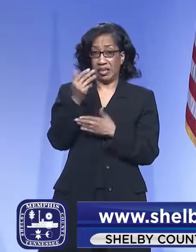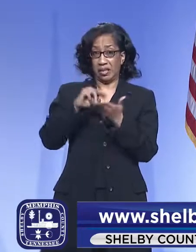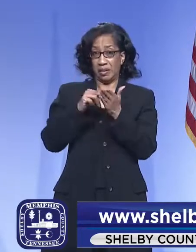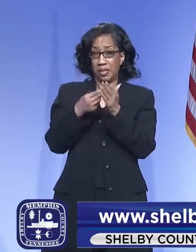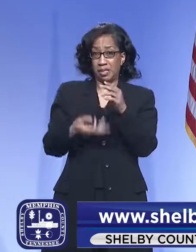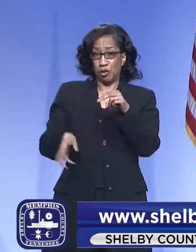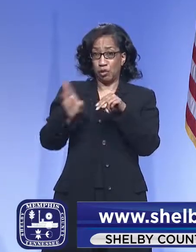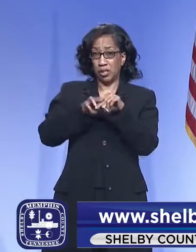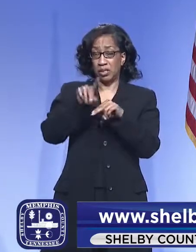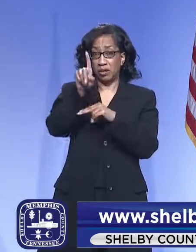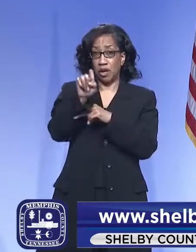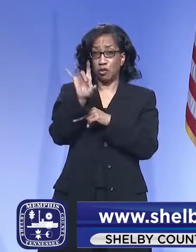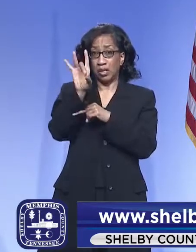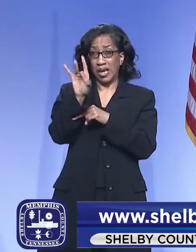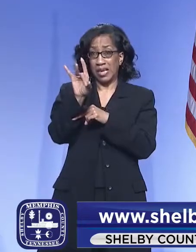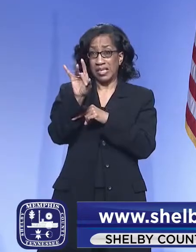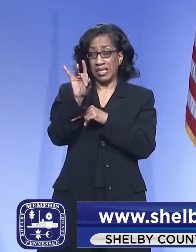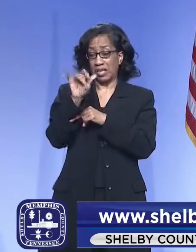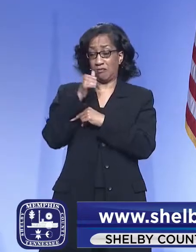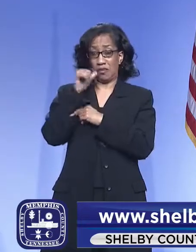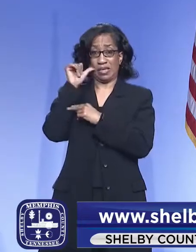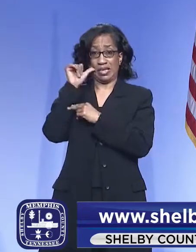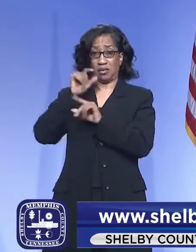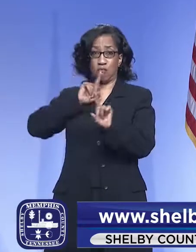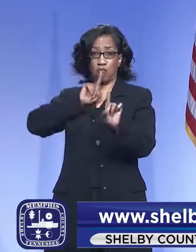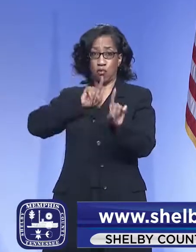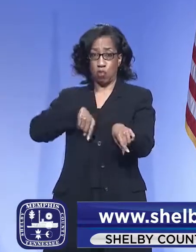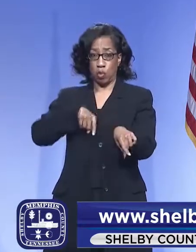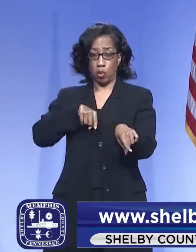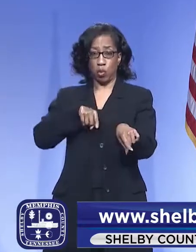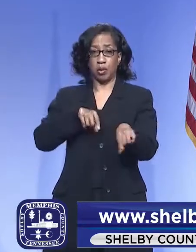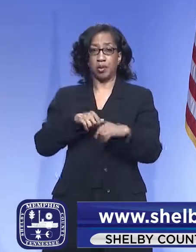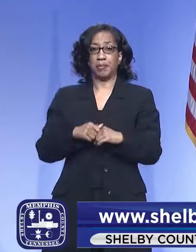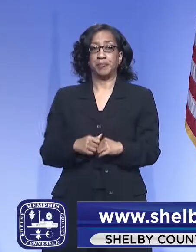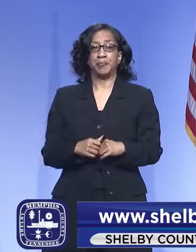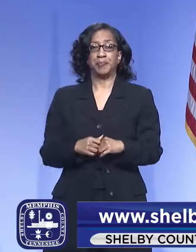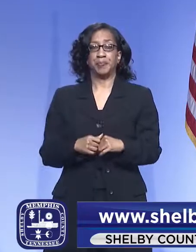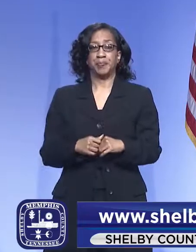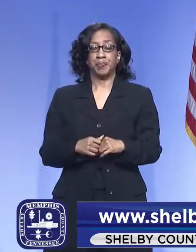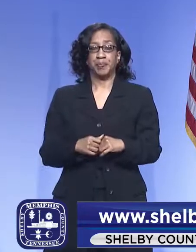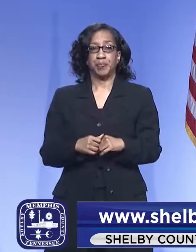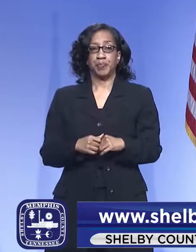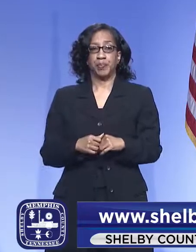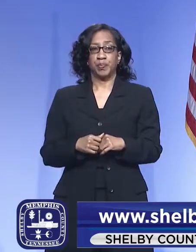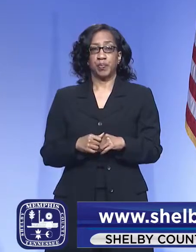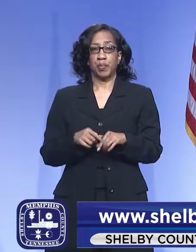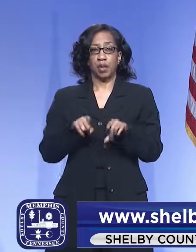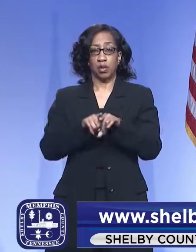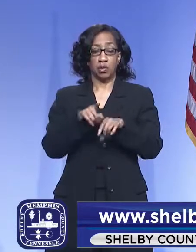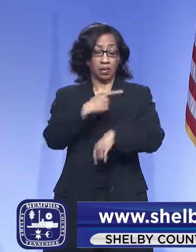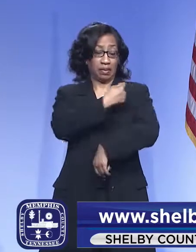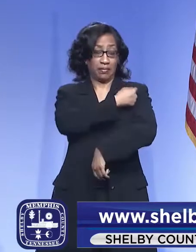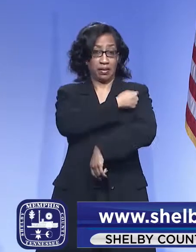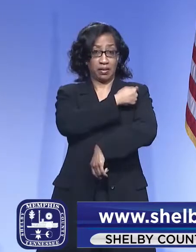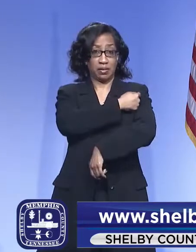of 118 cases yesterday reported to the Shelby County Health Department. We have, in the vaccine